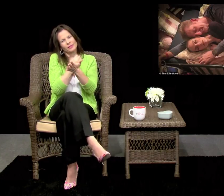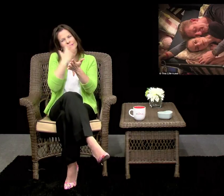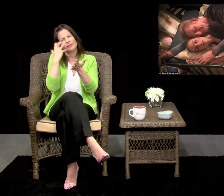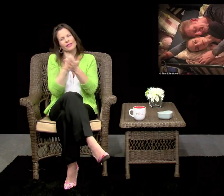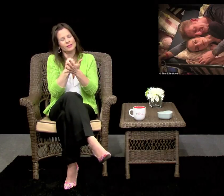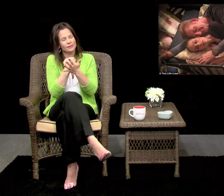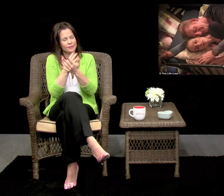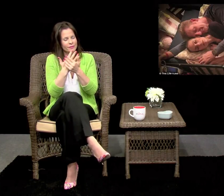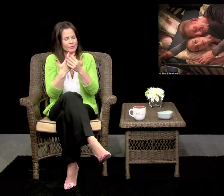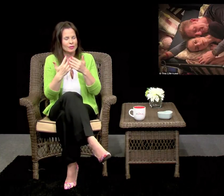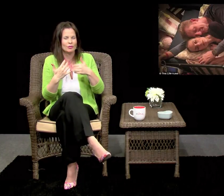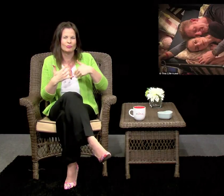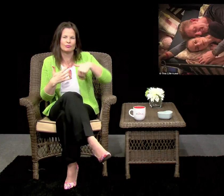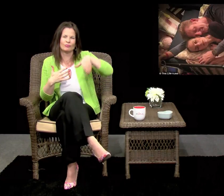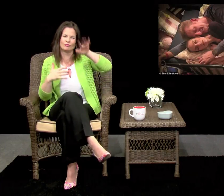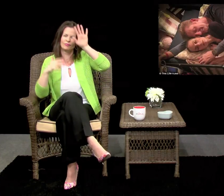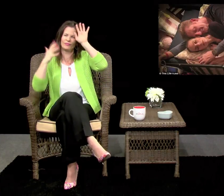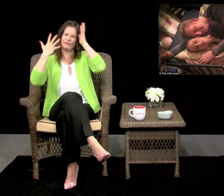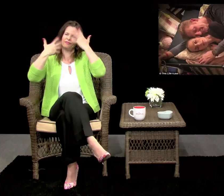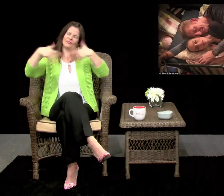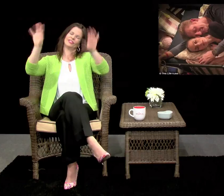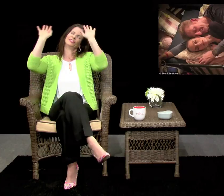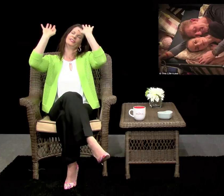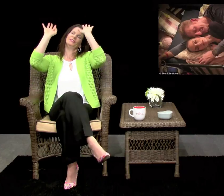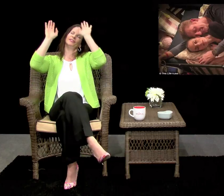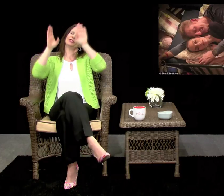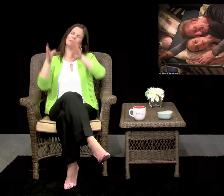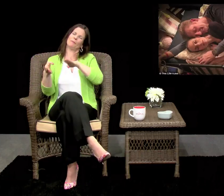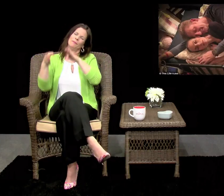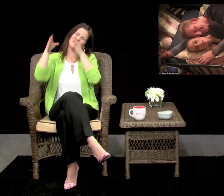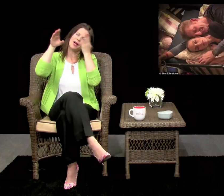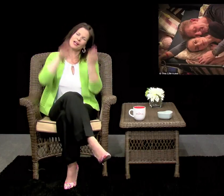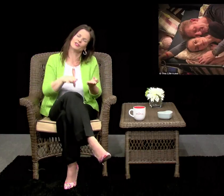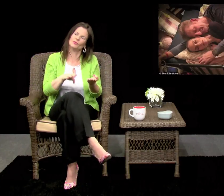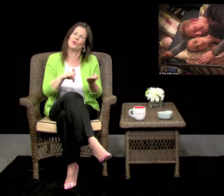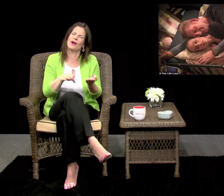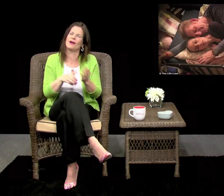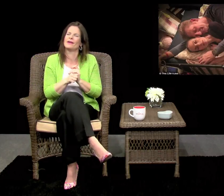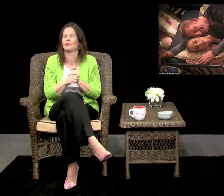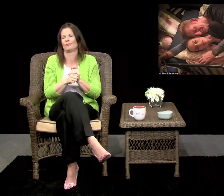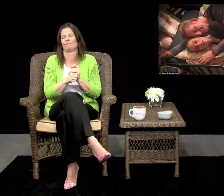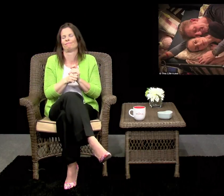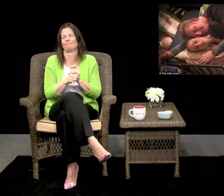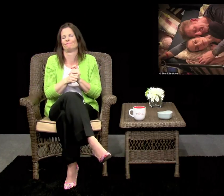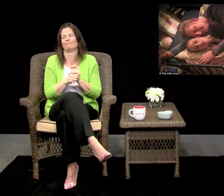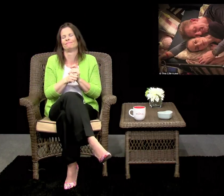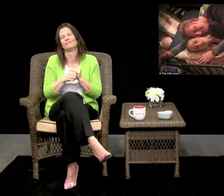as she could with her husband and with her daughter. And finally, she had passed on.